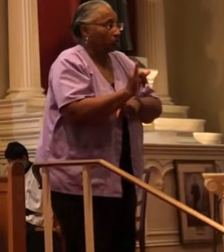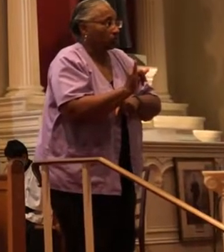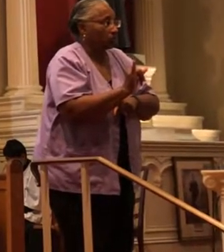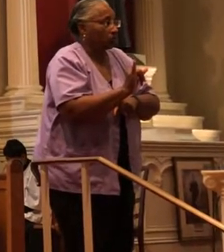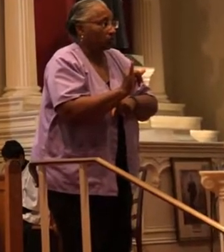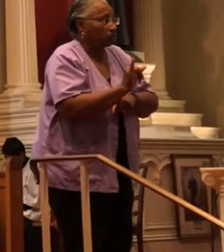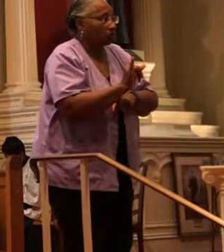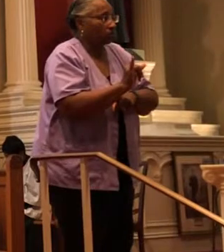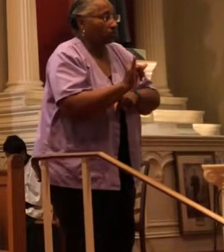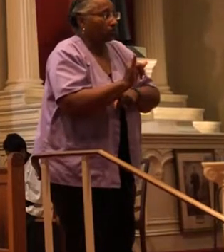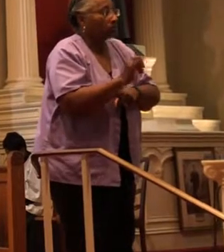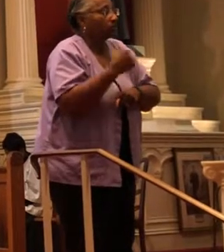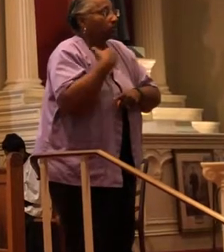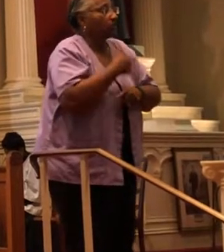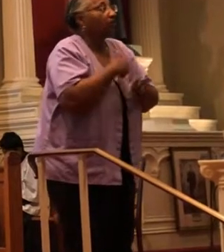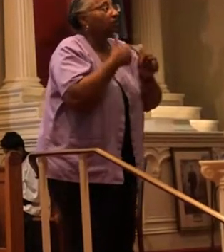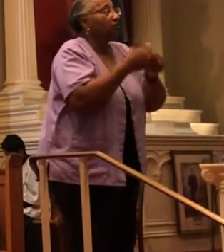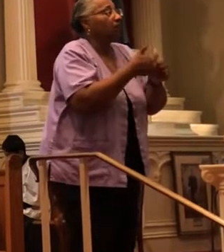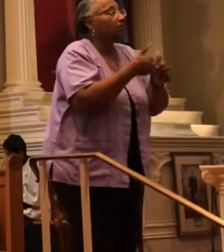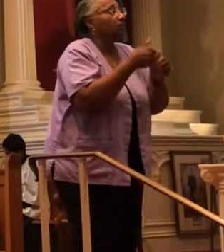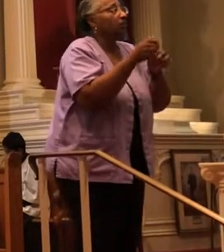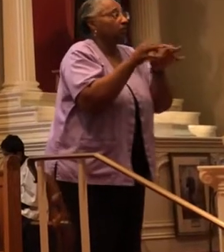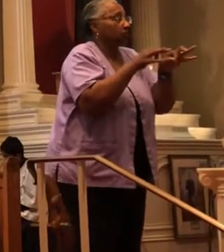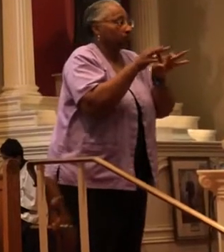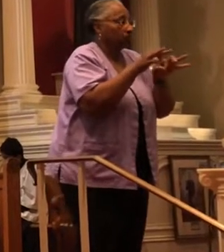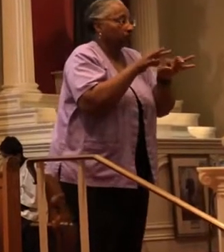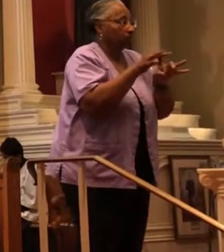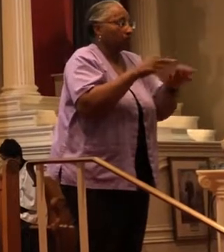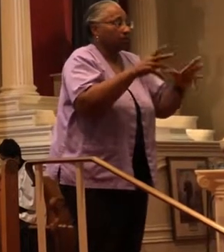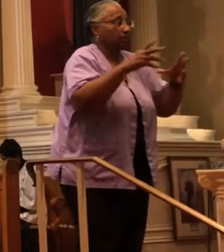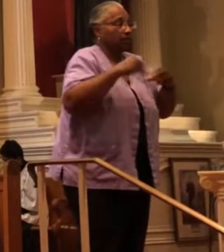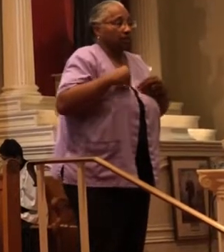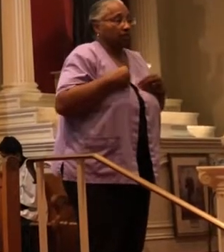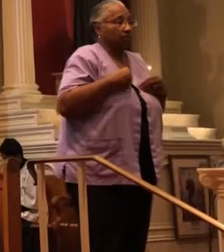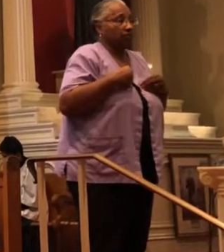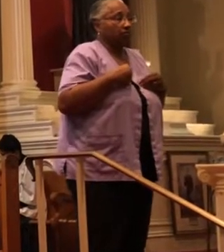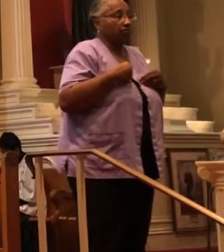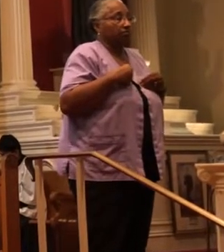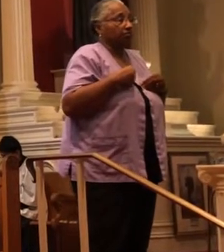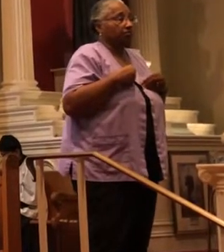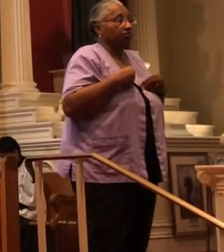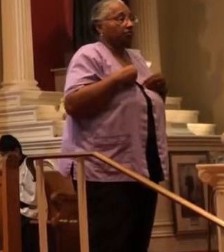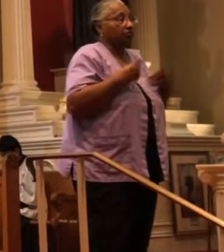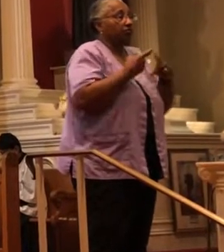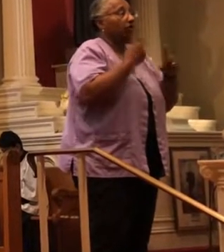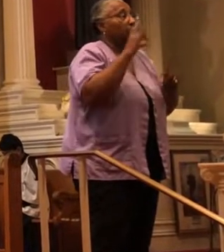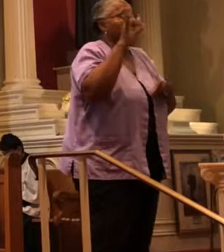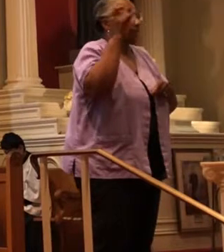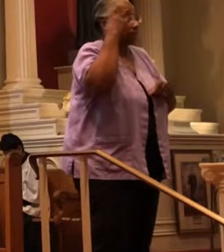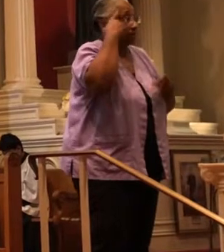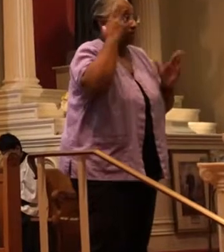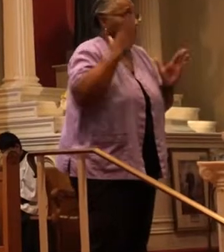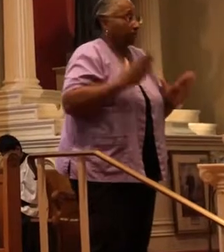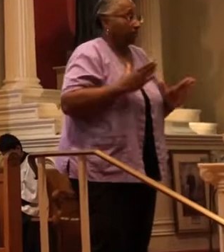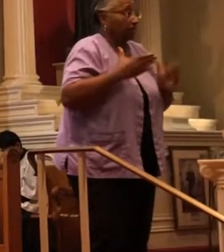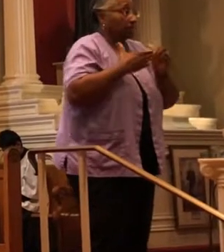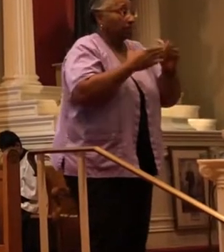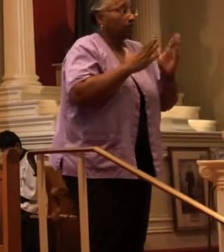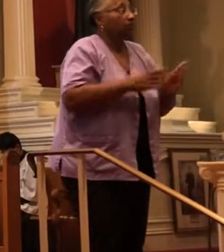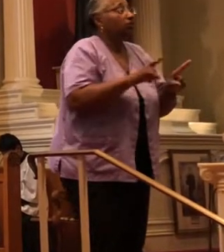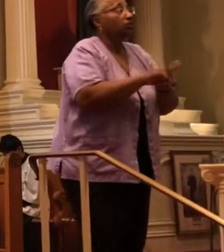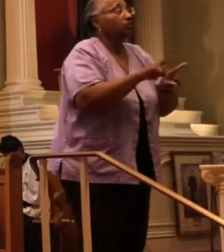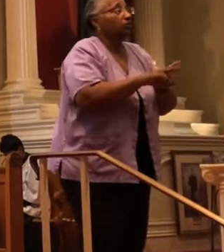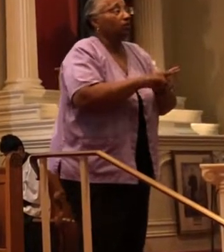the instructions that we receive from the government leaders and from the archdiocese as